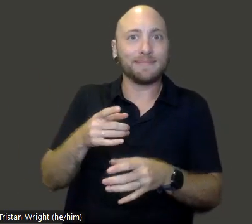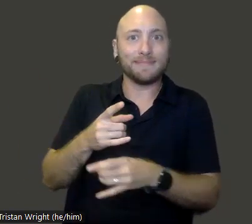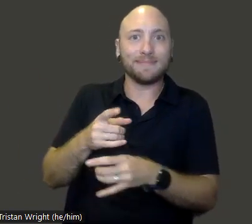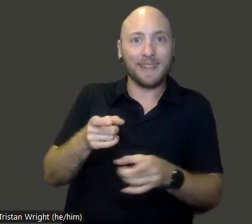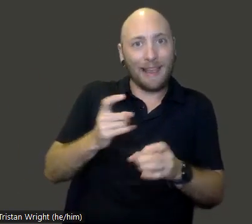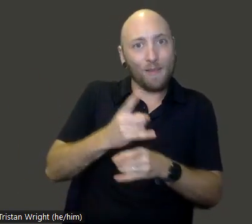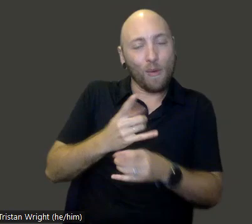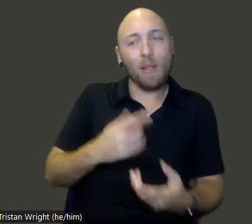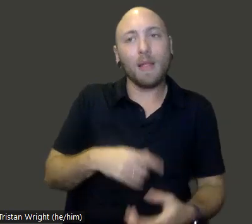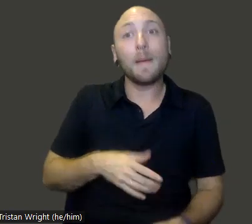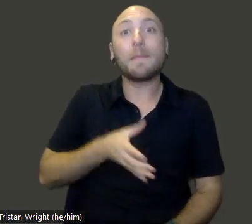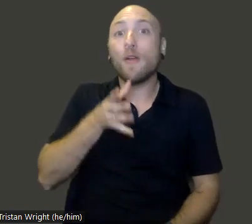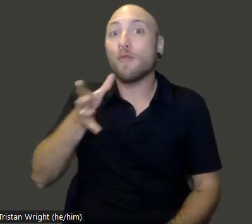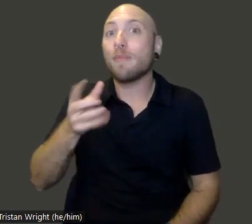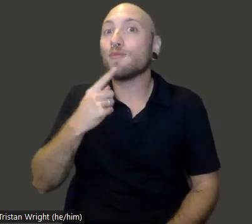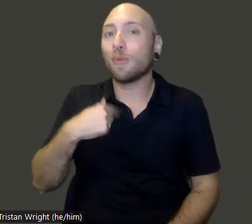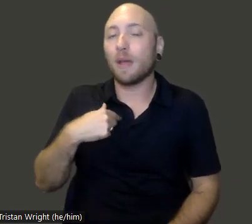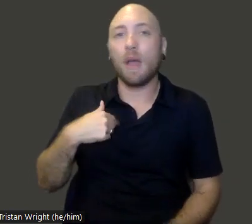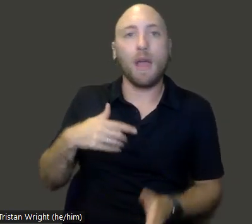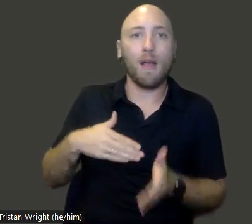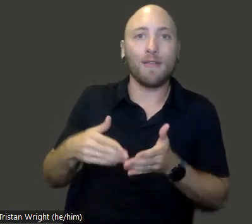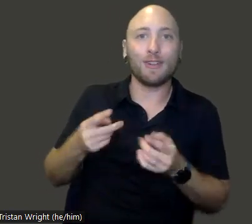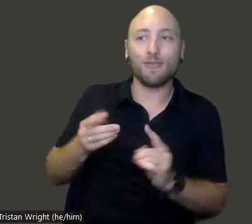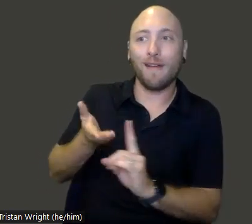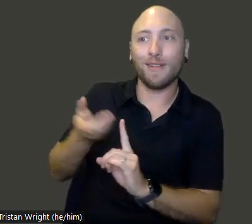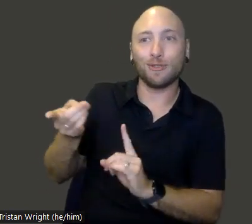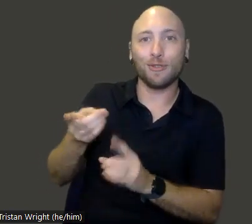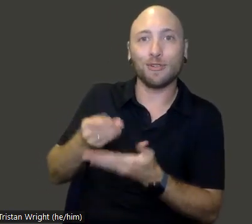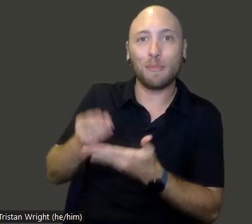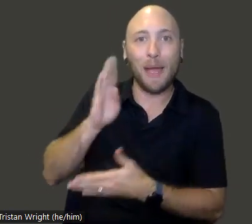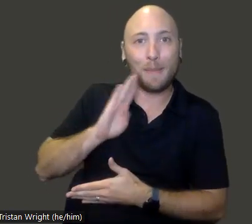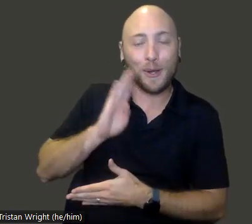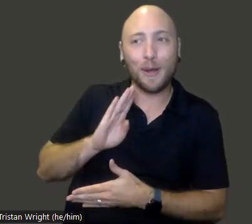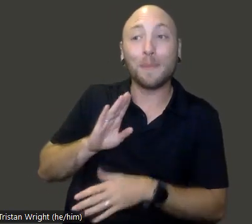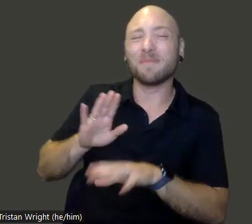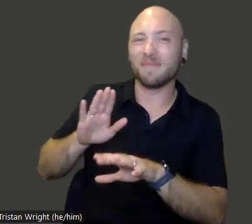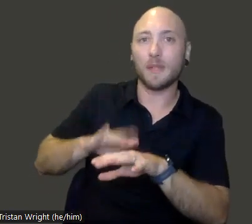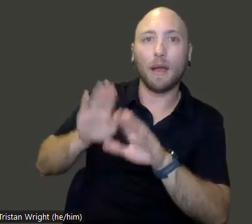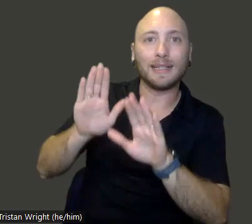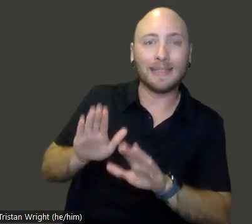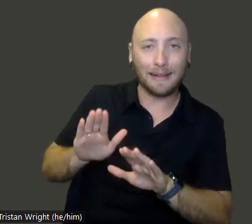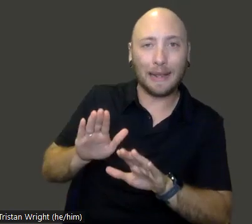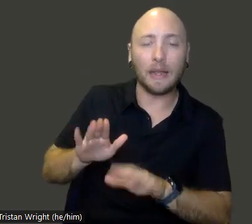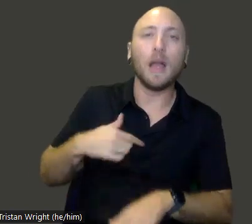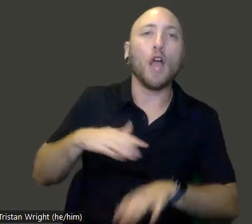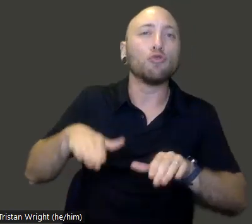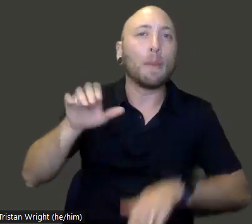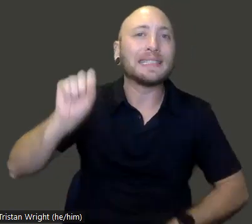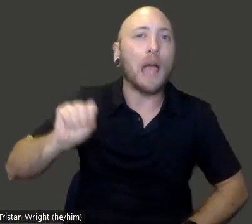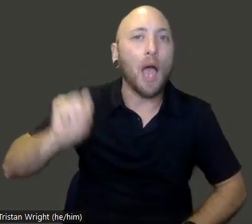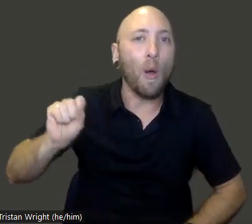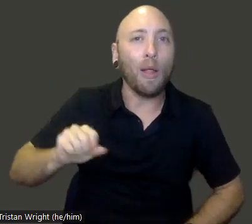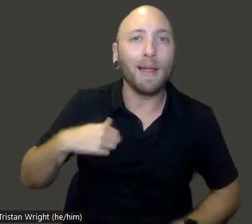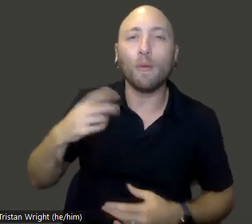tried to manipulate her into buying me beer on a Sunday in the Bible Belt when I was